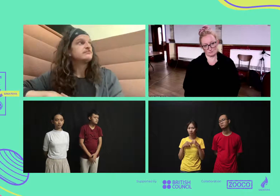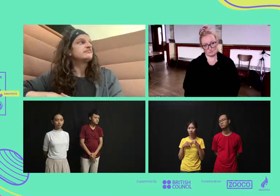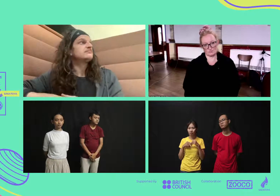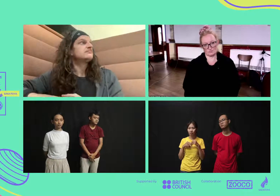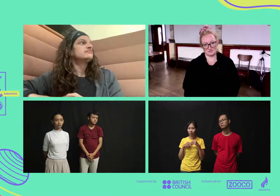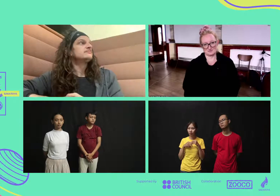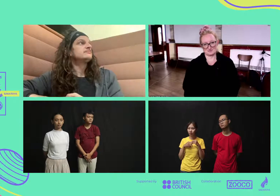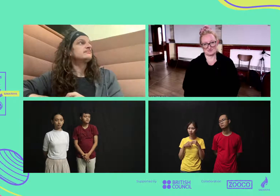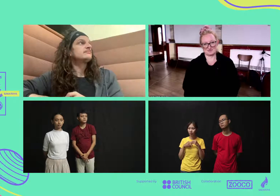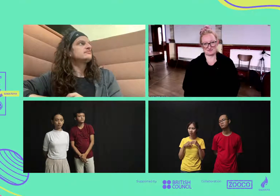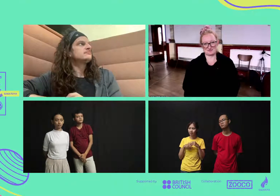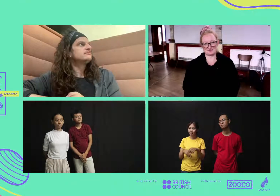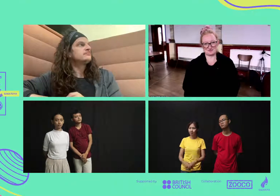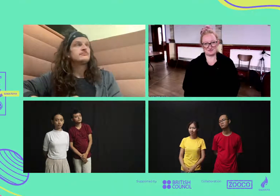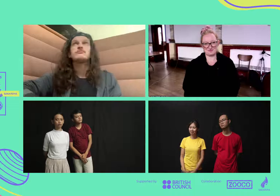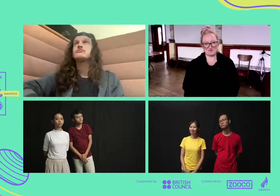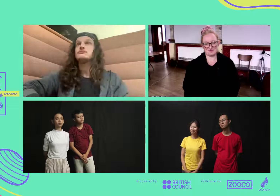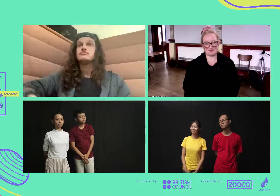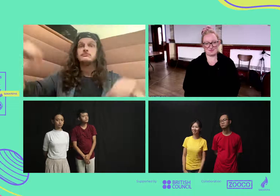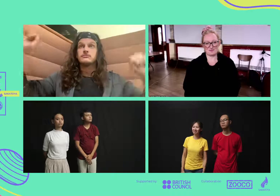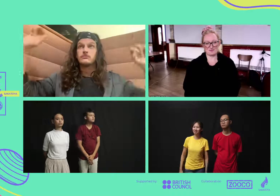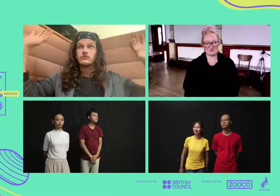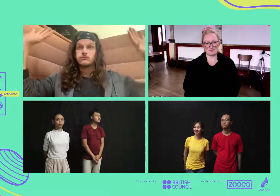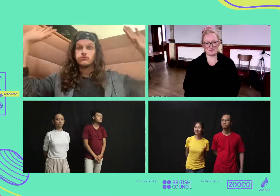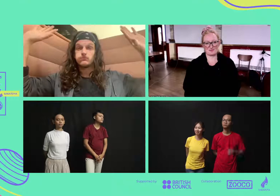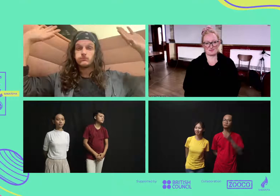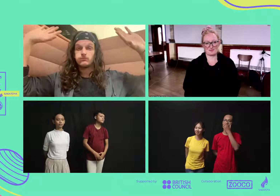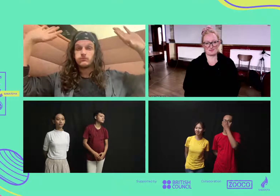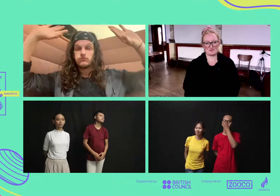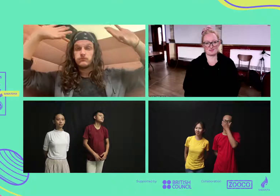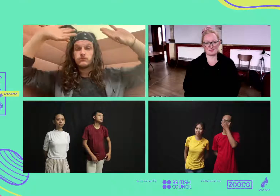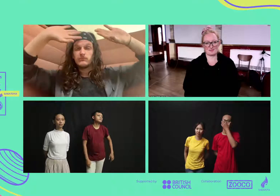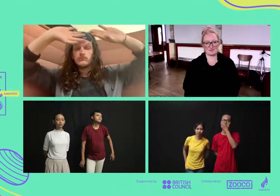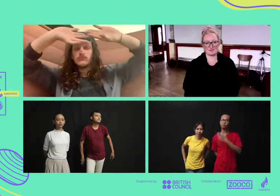So it's not like Scotland. New York is very different.